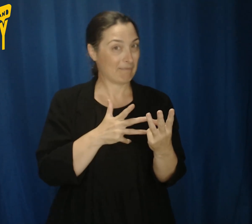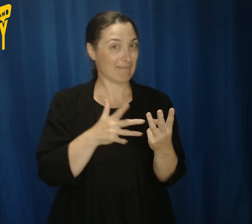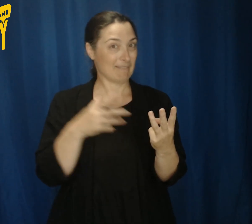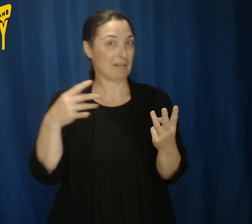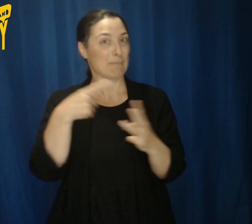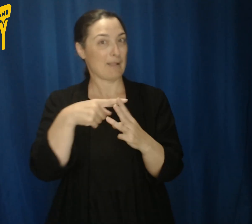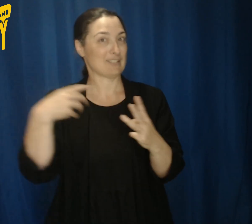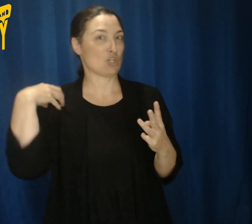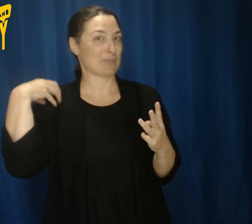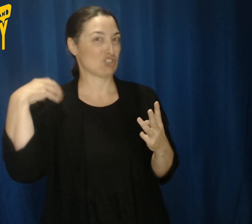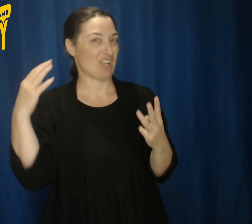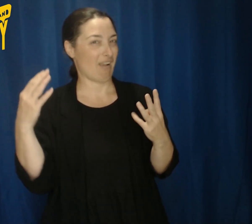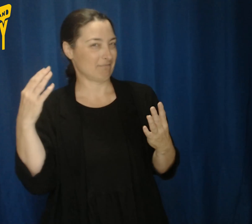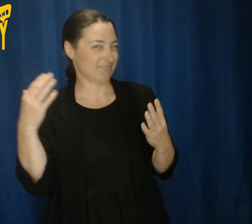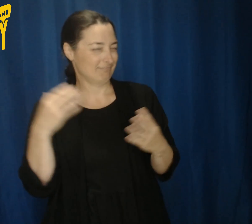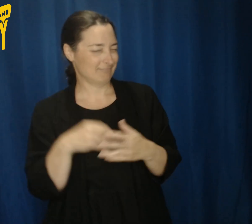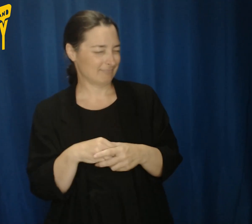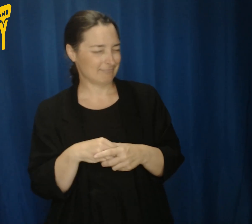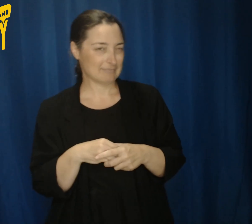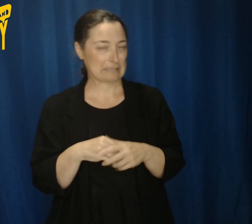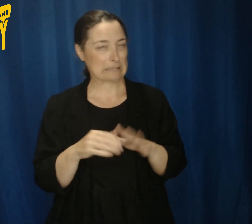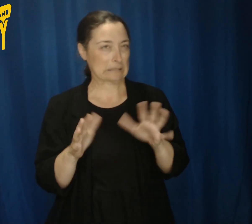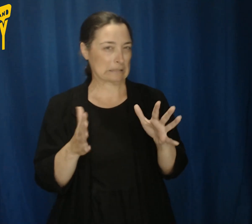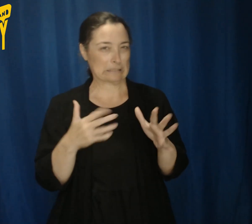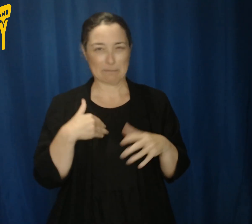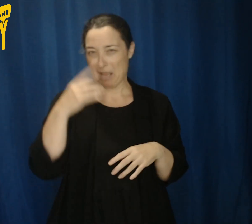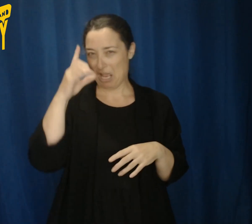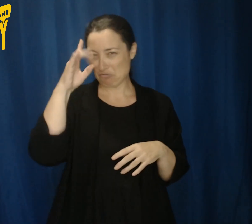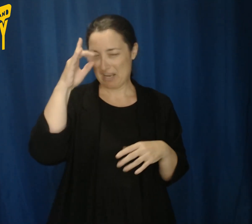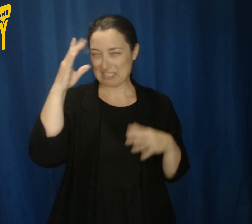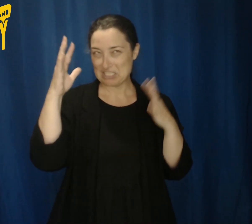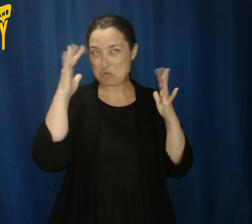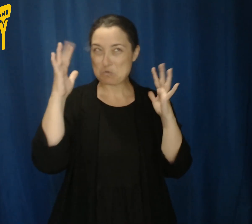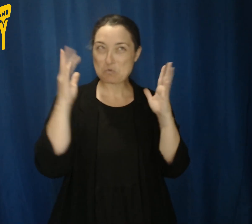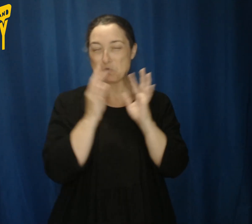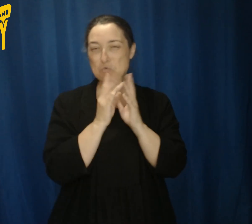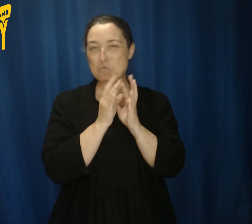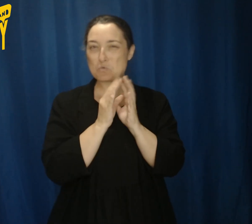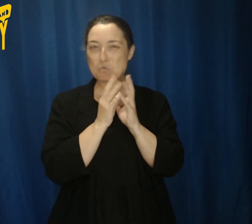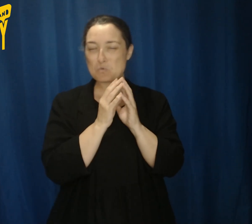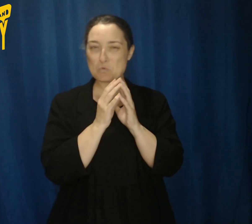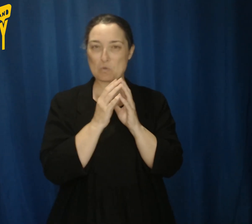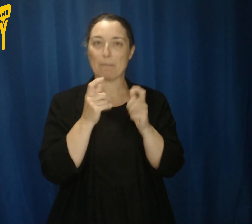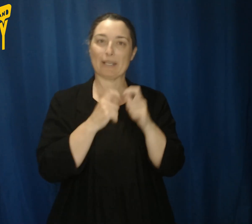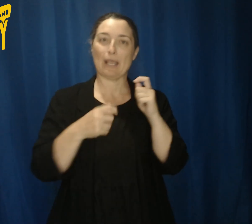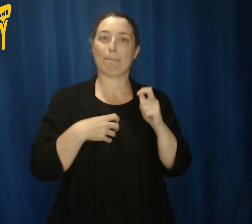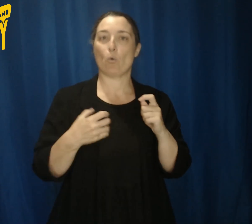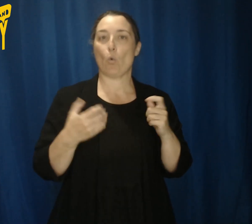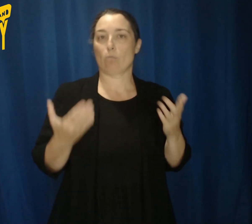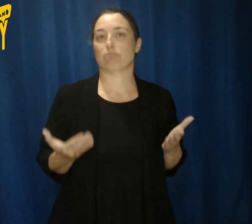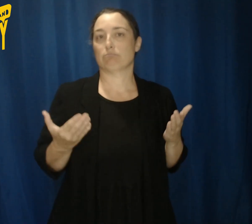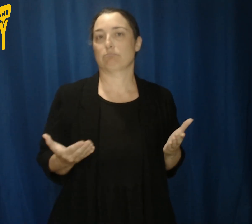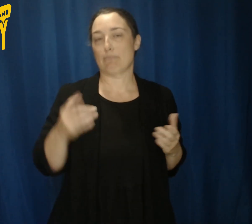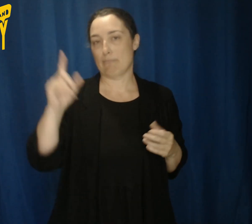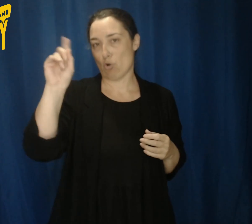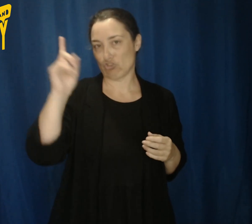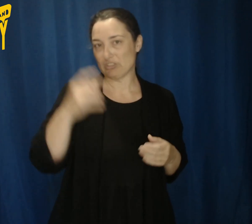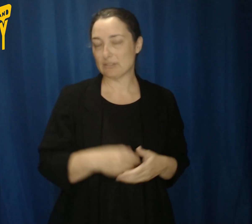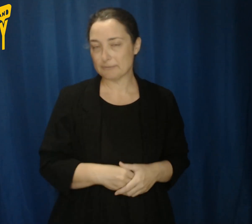commissioners. So that's where my crazy head's at the moment, of like bringing it into the modern day. And then because the real kicker